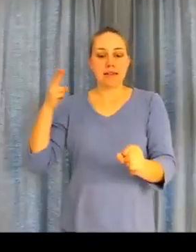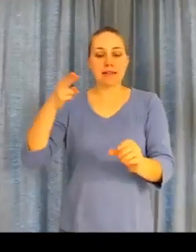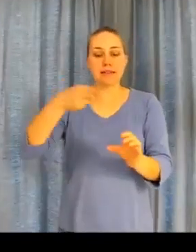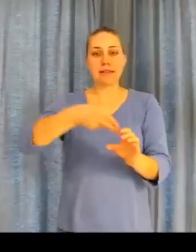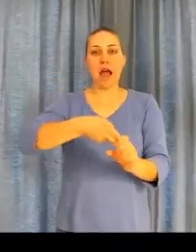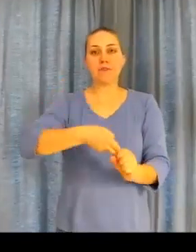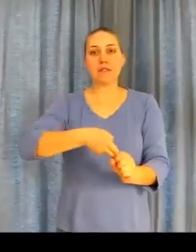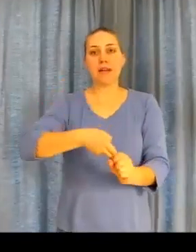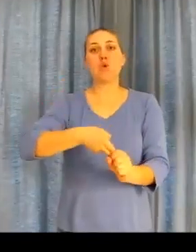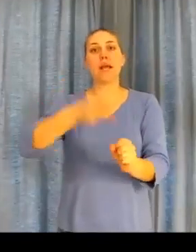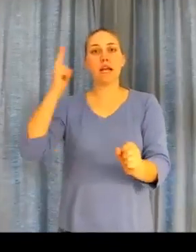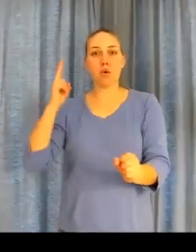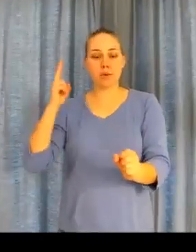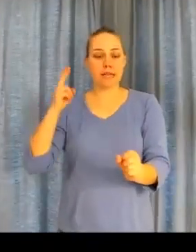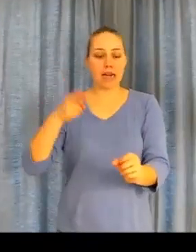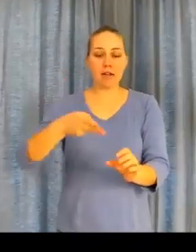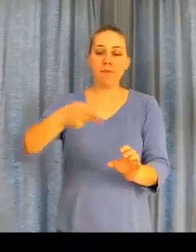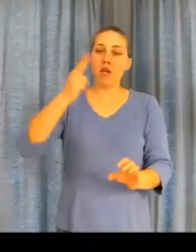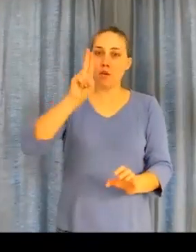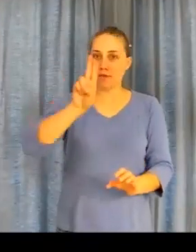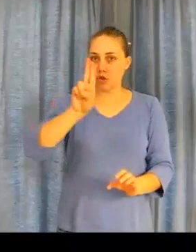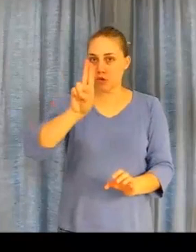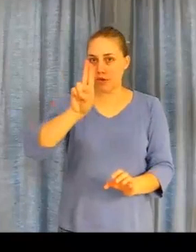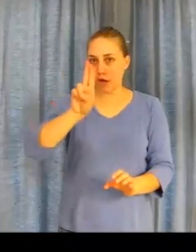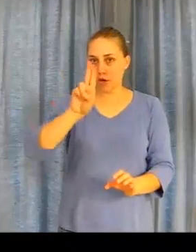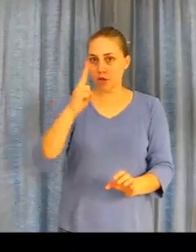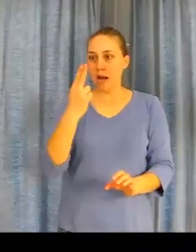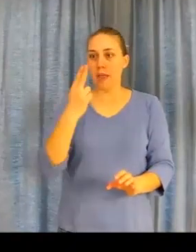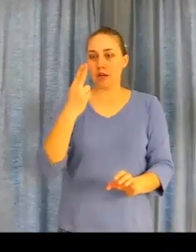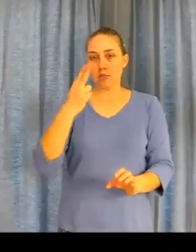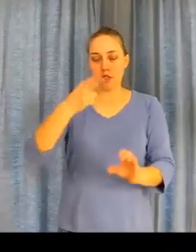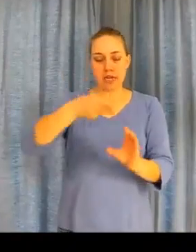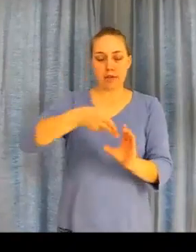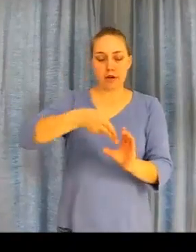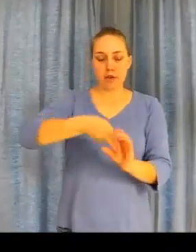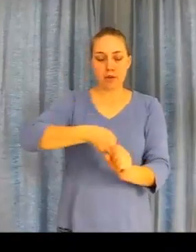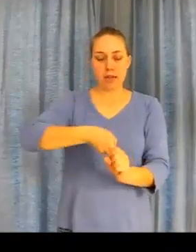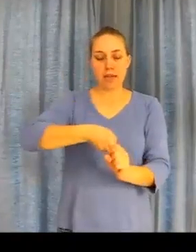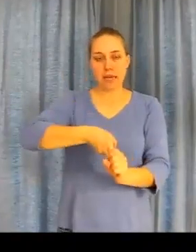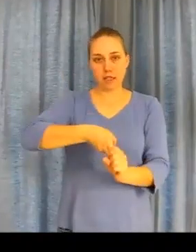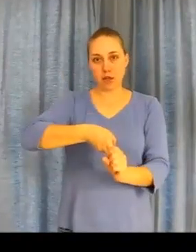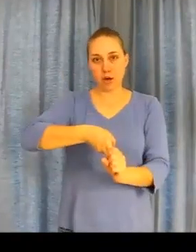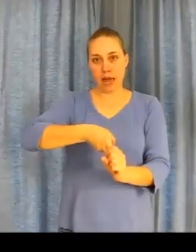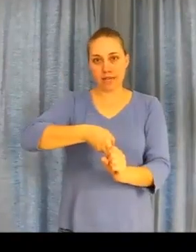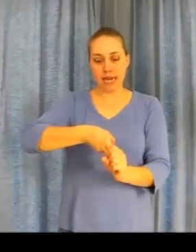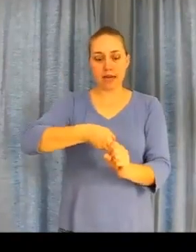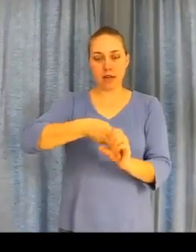This is the sign for somebody quitting or resigning. You have two fingers that are smushed together. You put them into your left hand, and your left